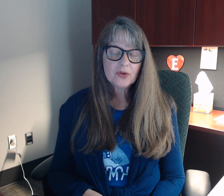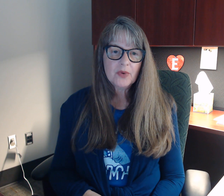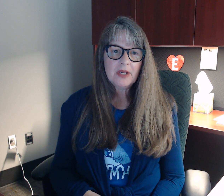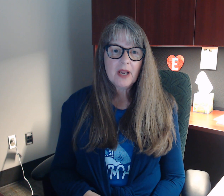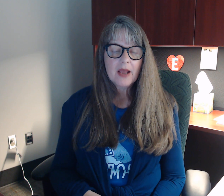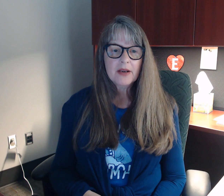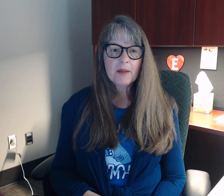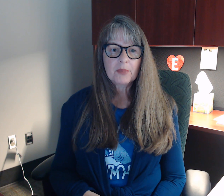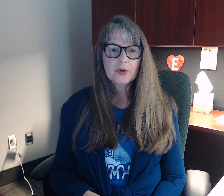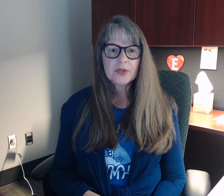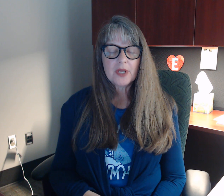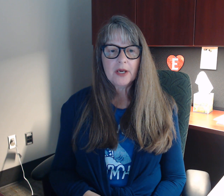doing numbers